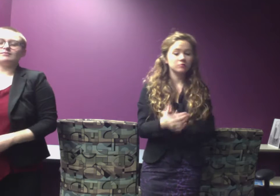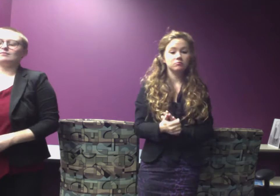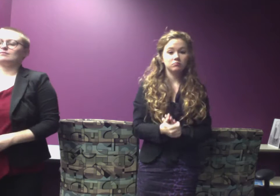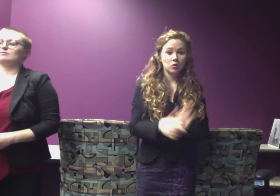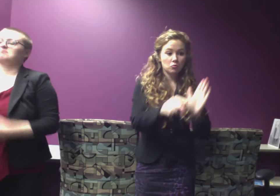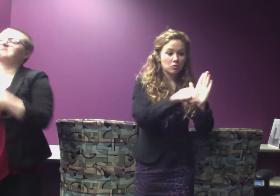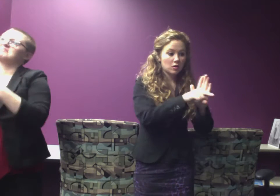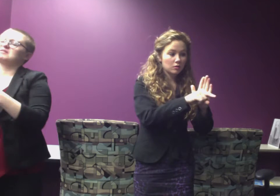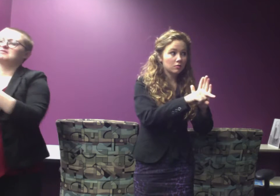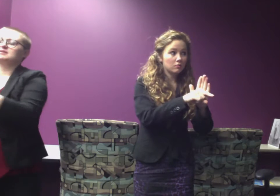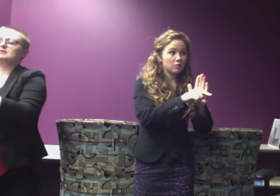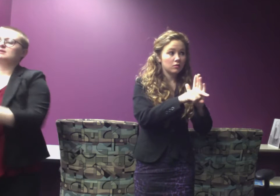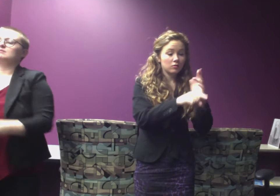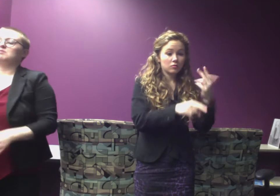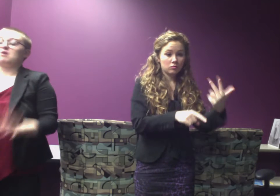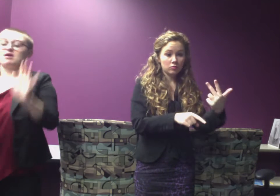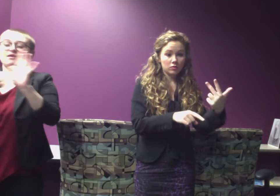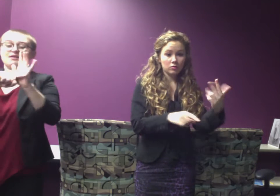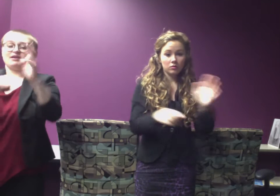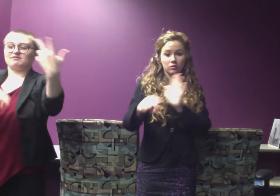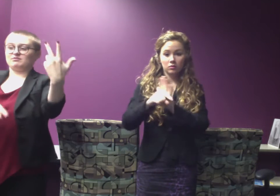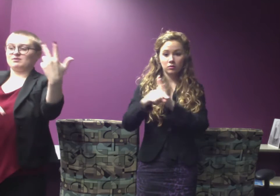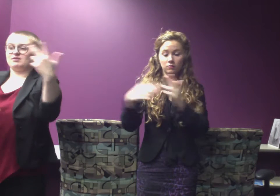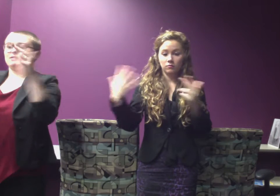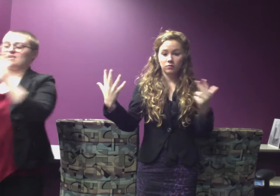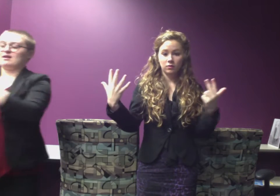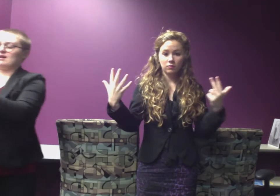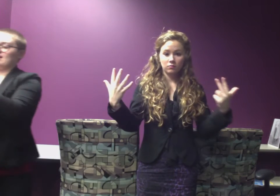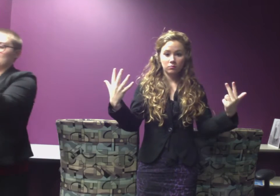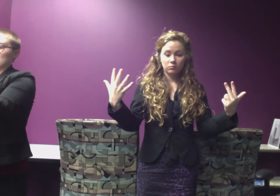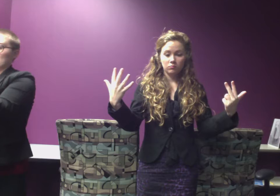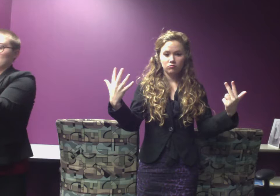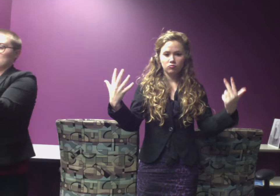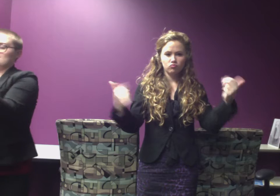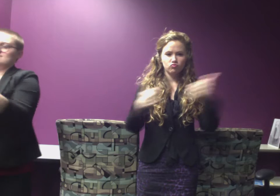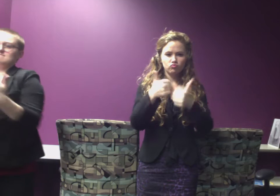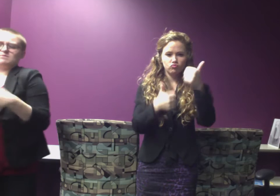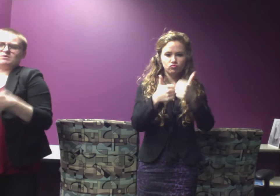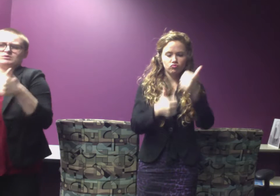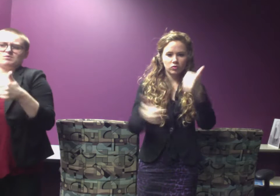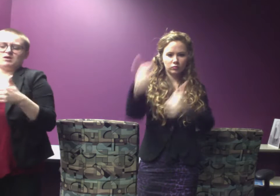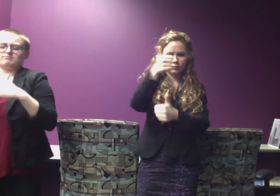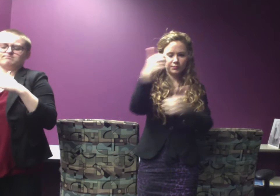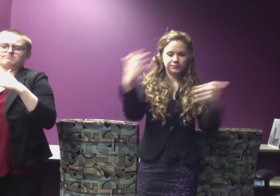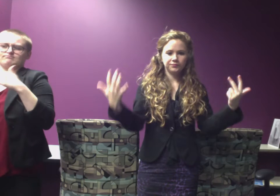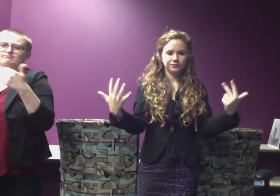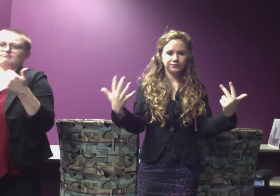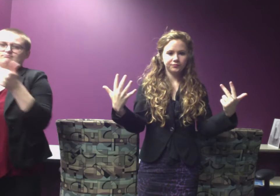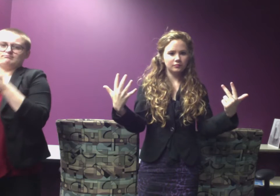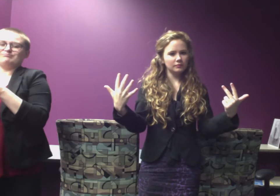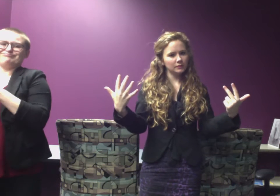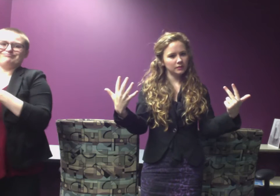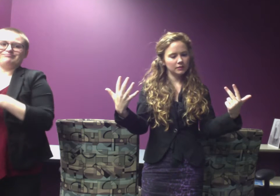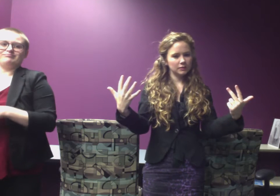We have -3 and -5. Which of those two is larger? This is not common sense necessarily.